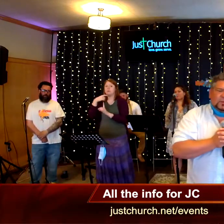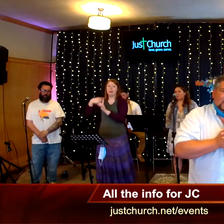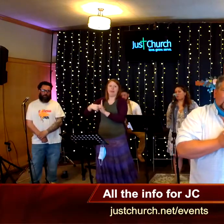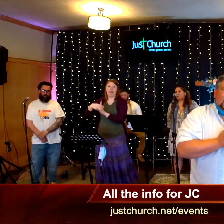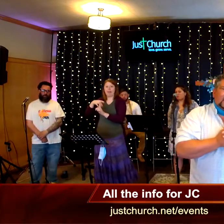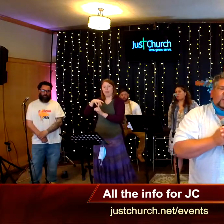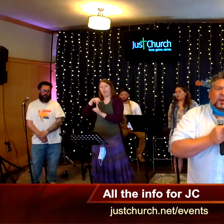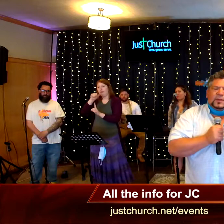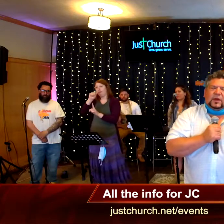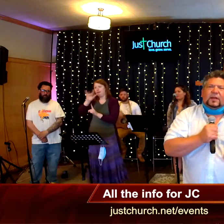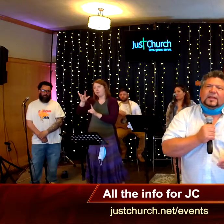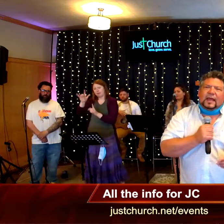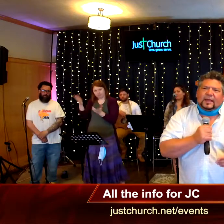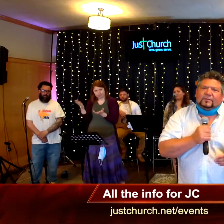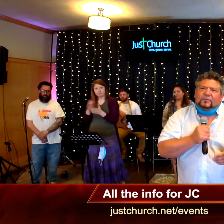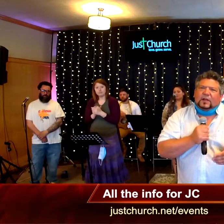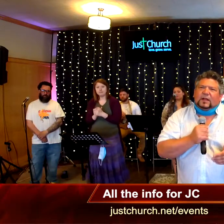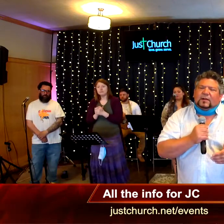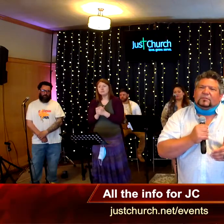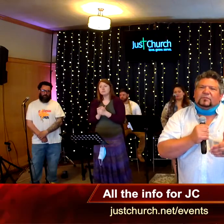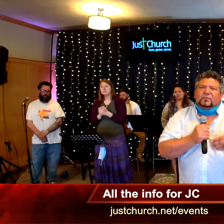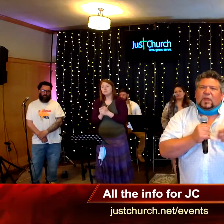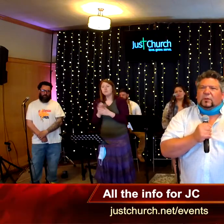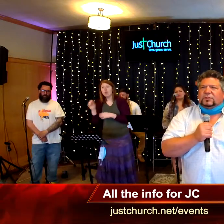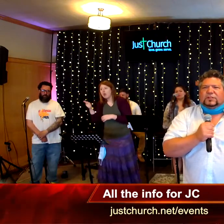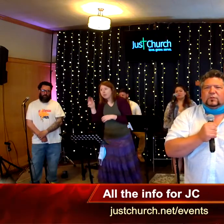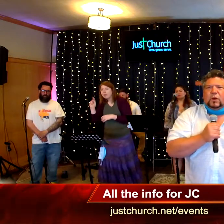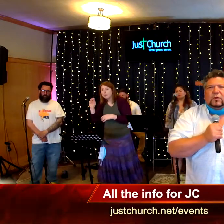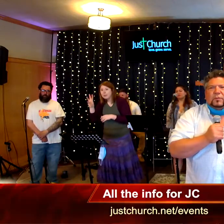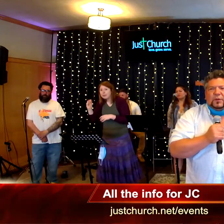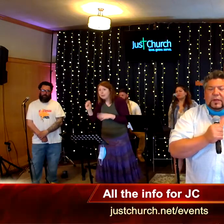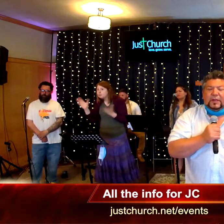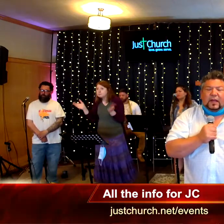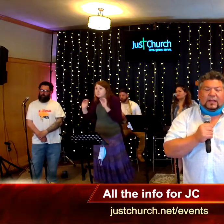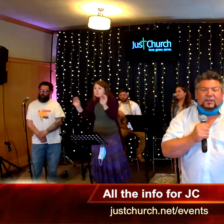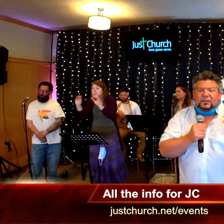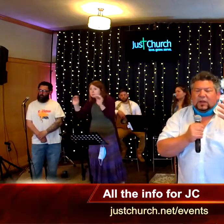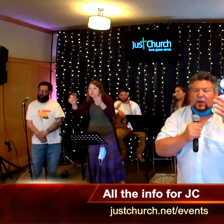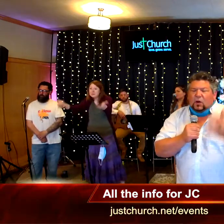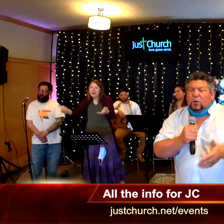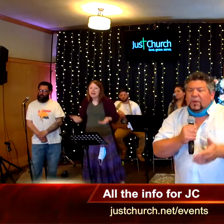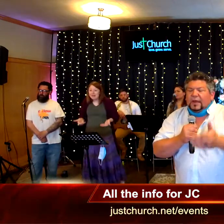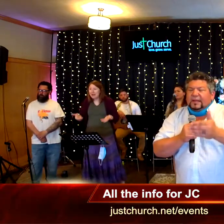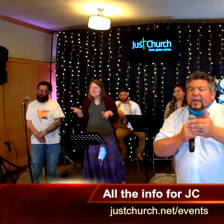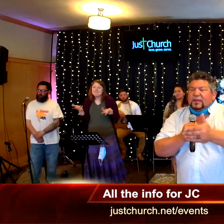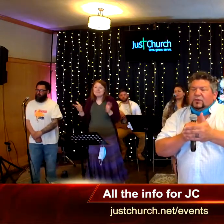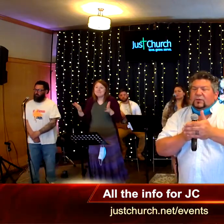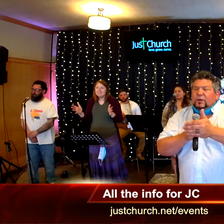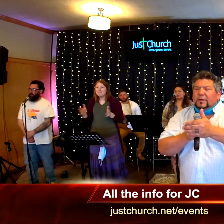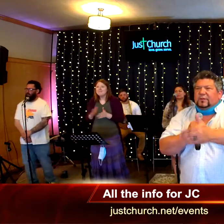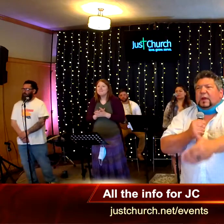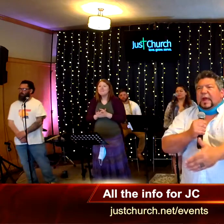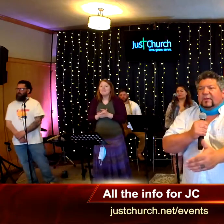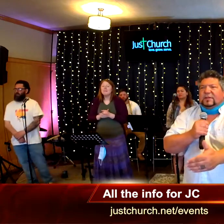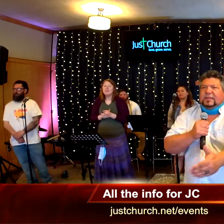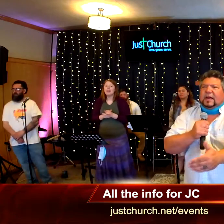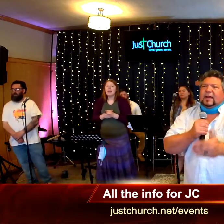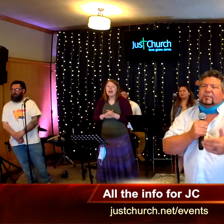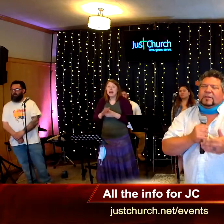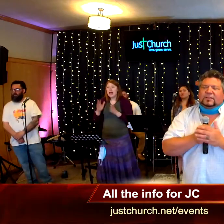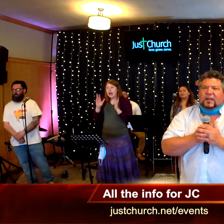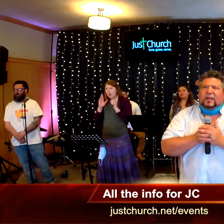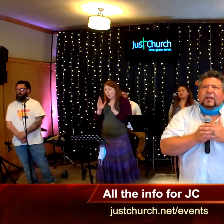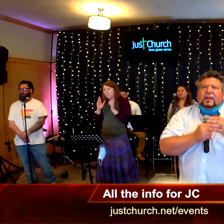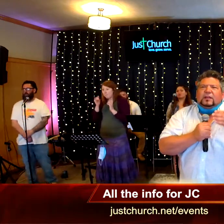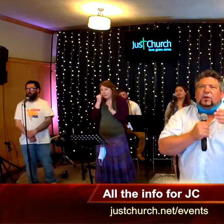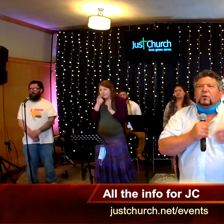So anyway, beyond that, I would just welcome you here. I just hope that you, if you haven't yet, I'm